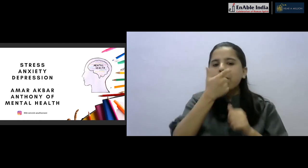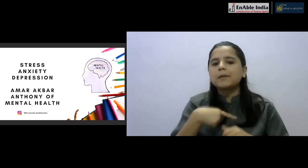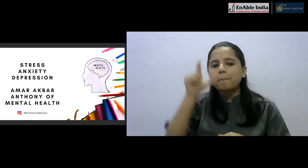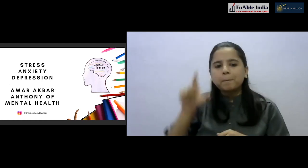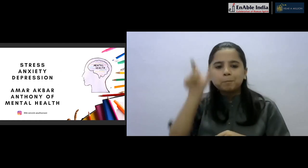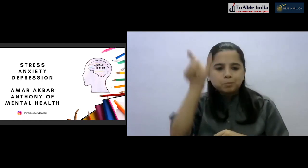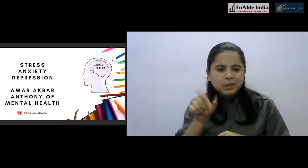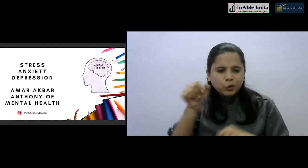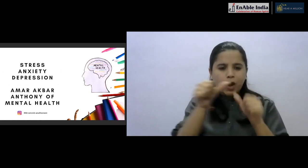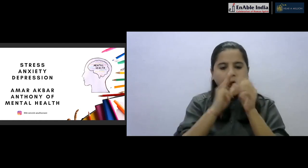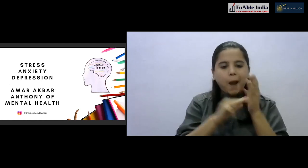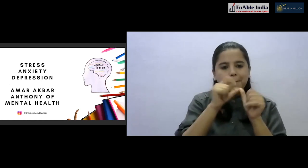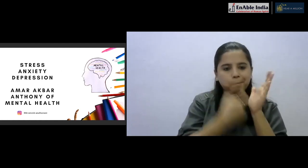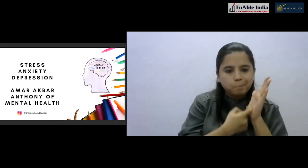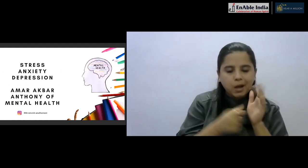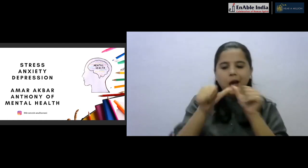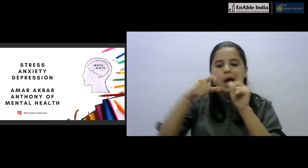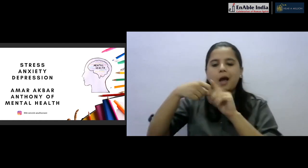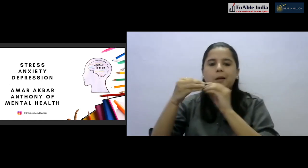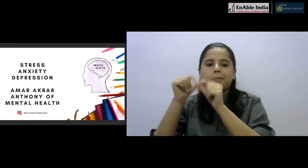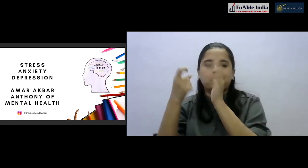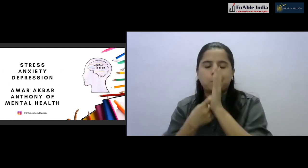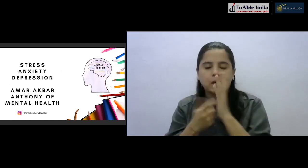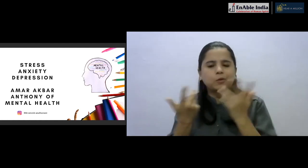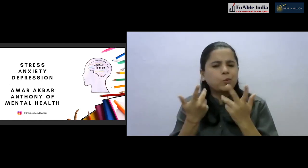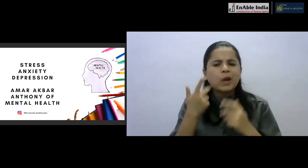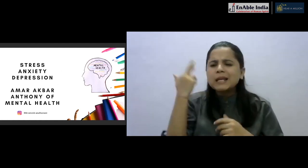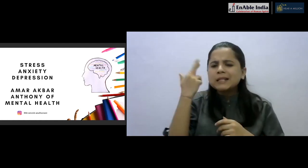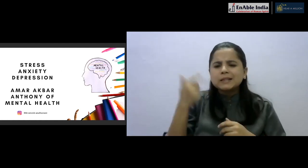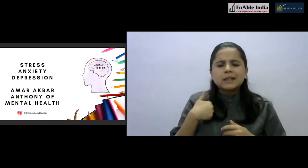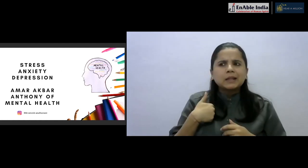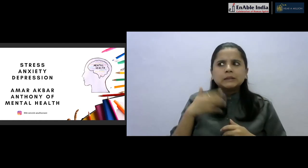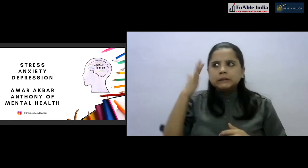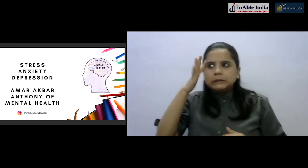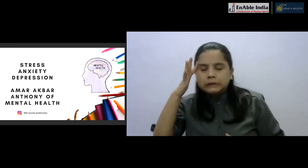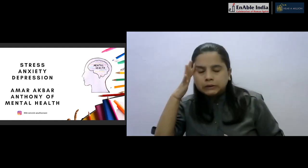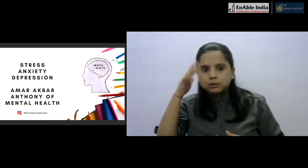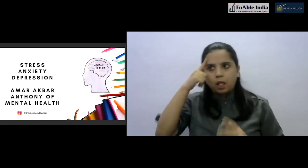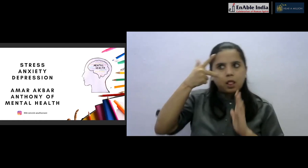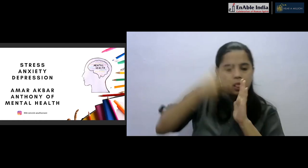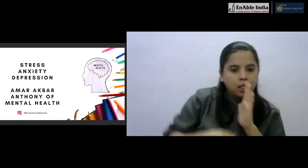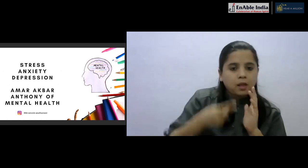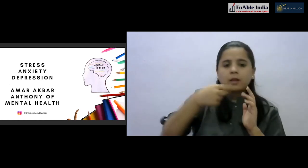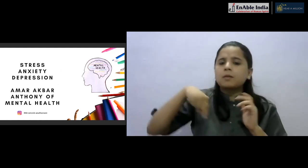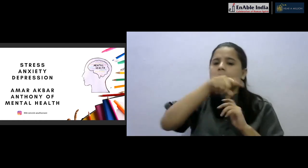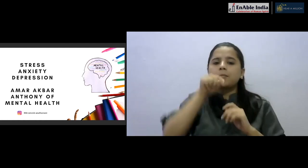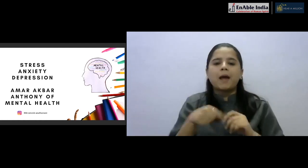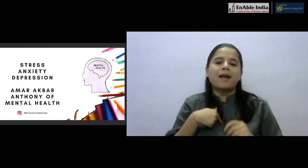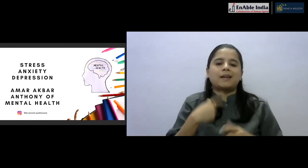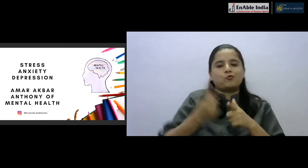because we have heard a lot about stress, anxiety, and depression, right? And I like to mix mental health session with